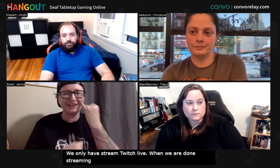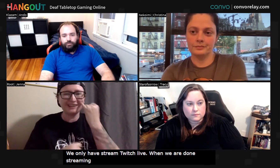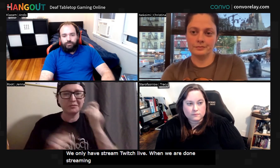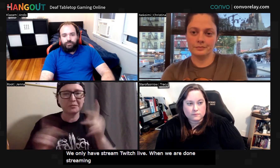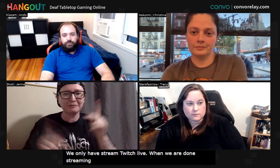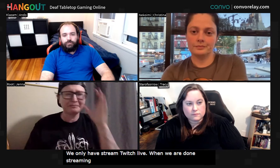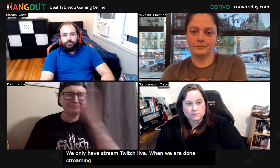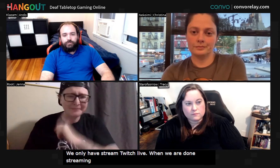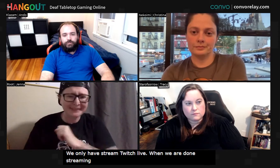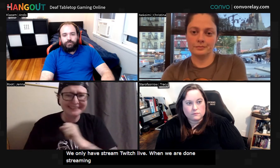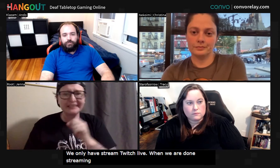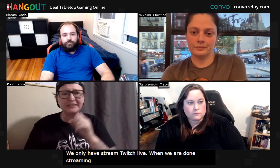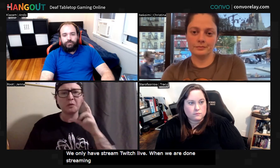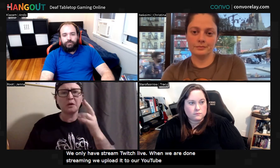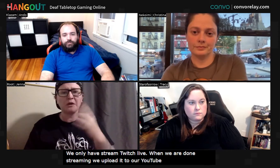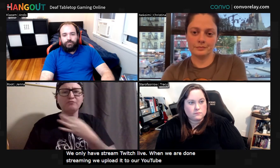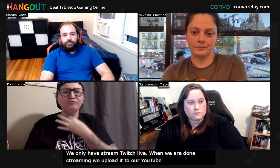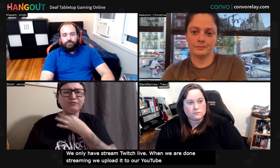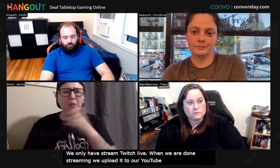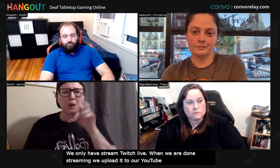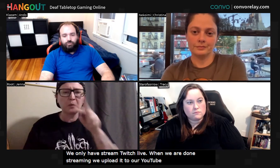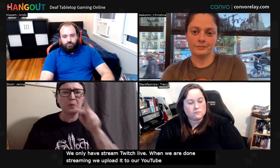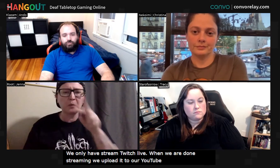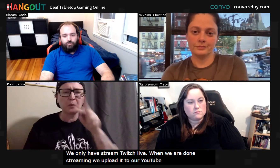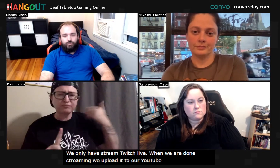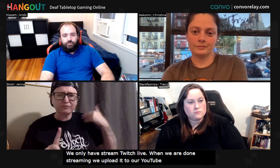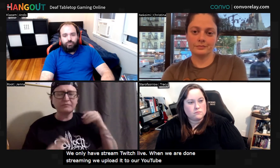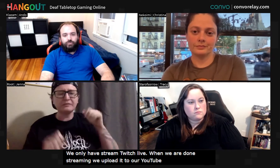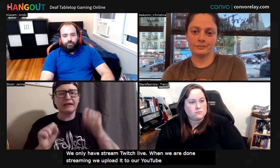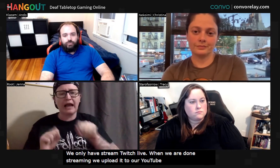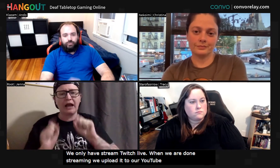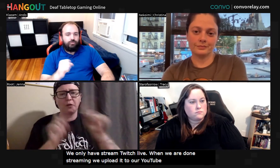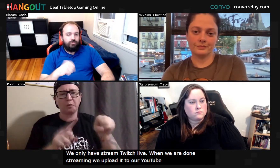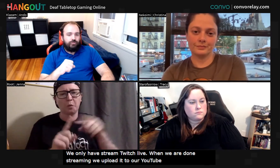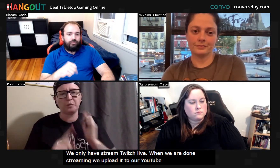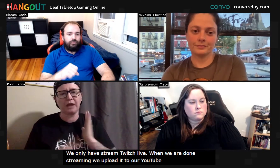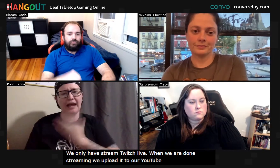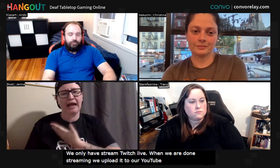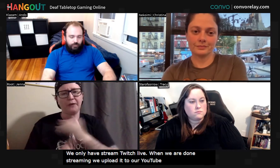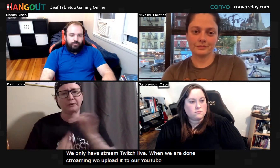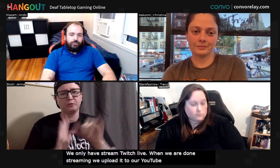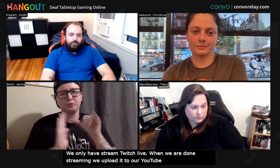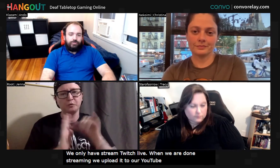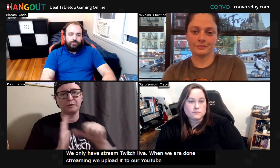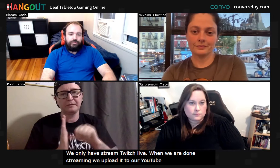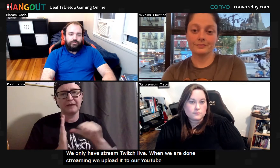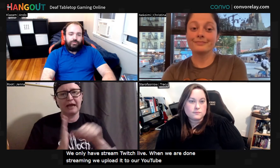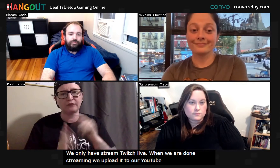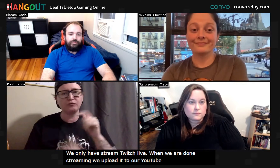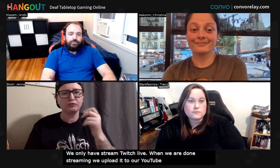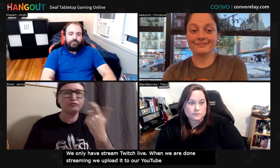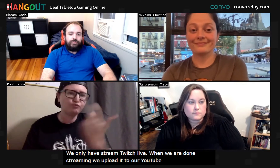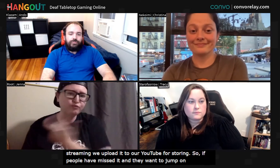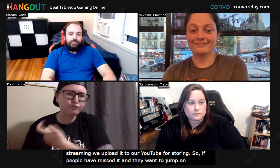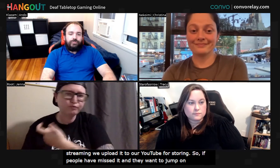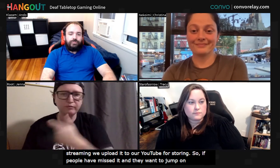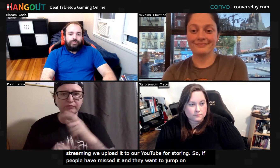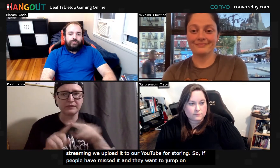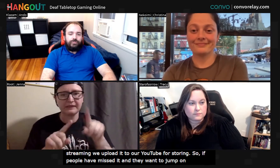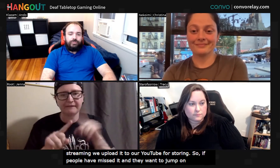for storing. So if people had missed it or whatever, and they want to jump on and see past games, you can go to our YouTube page and just kind